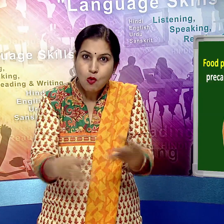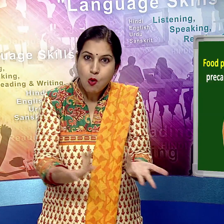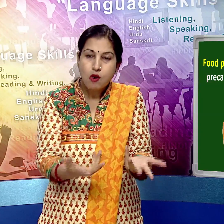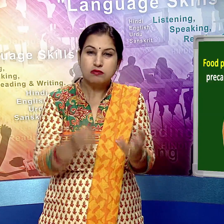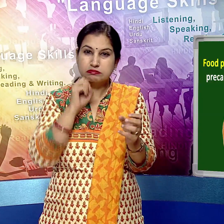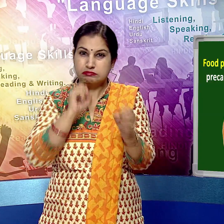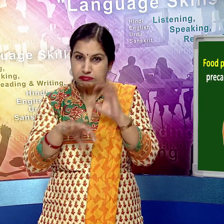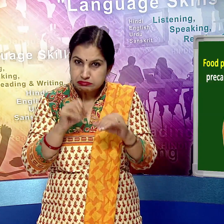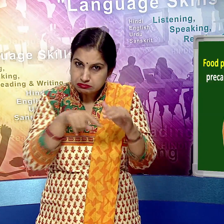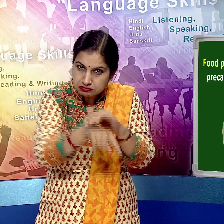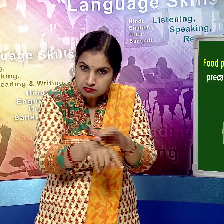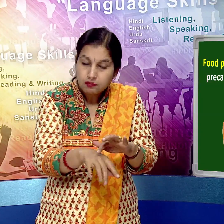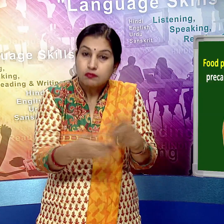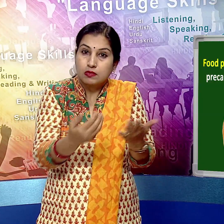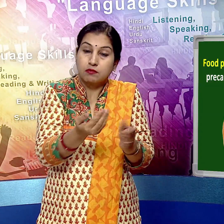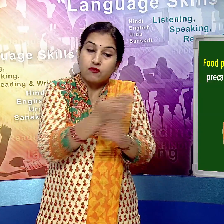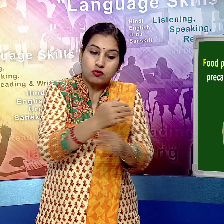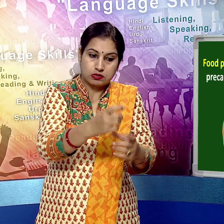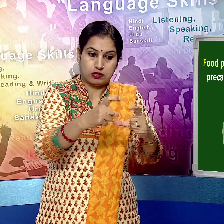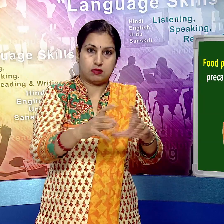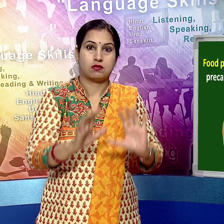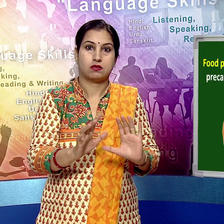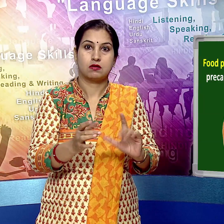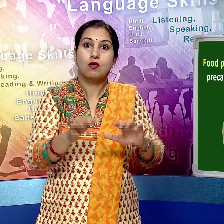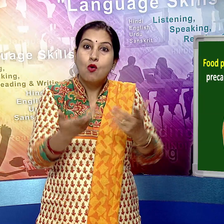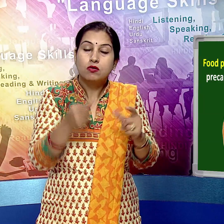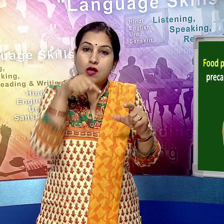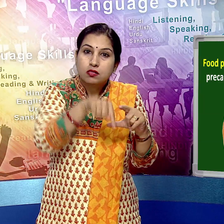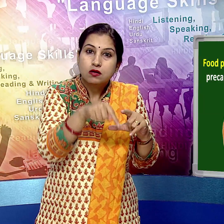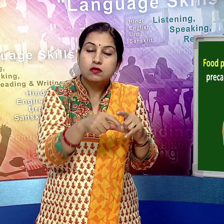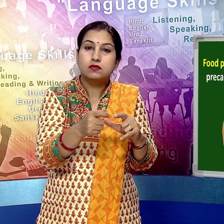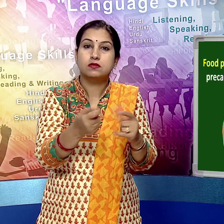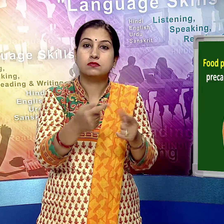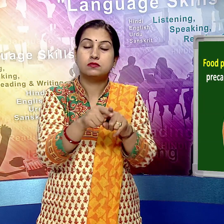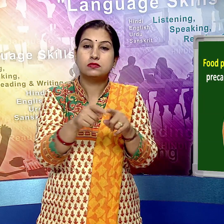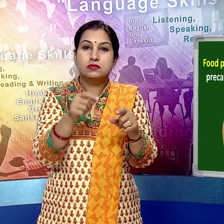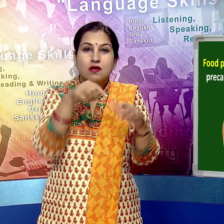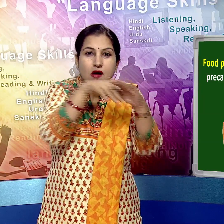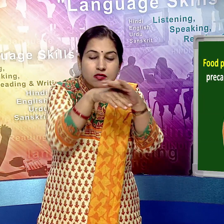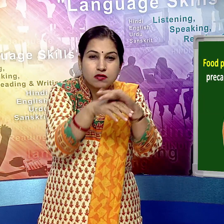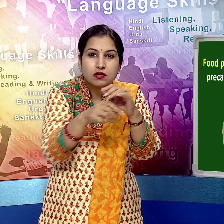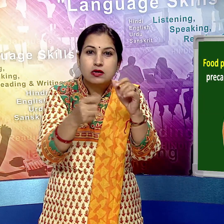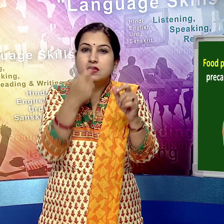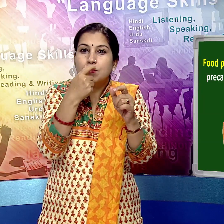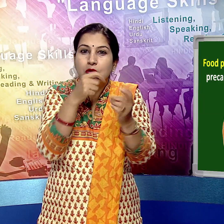microorganism or inhibiting enzymatic or